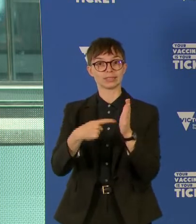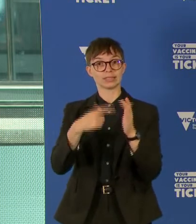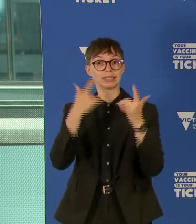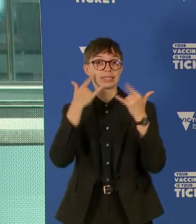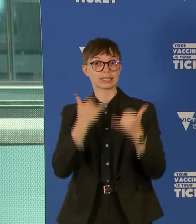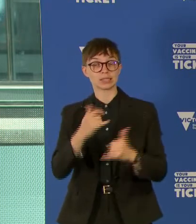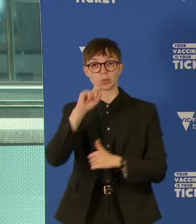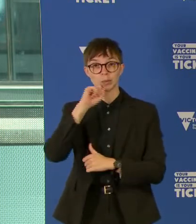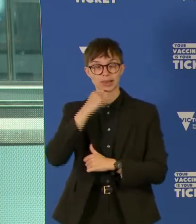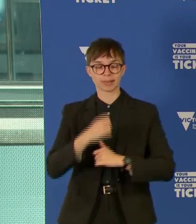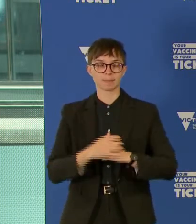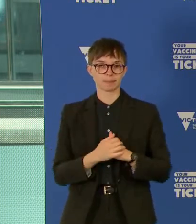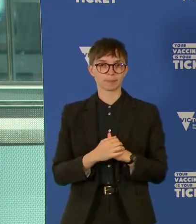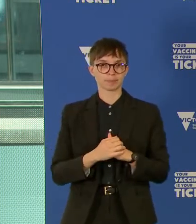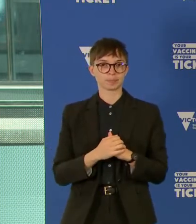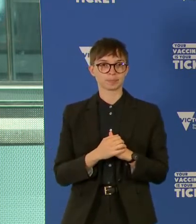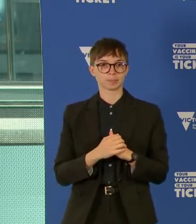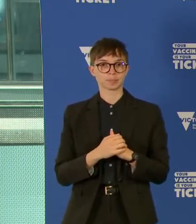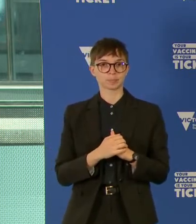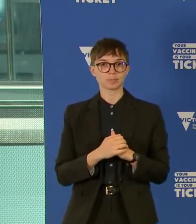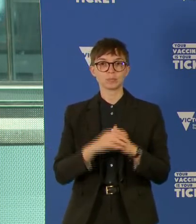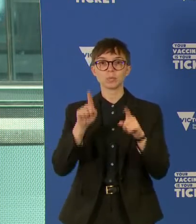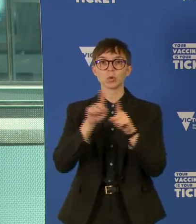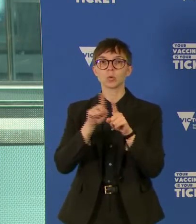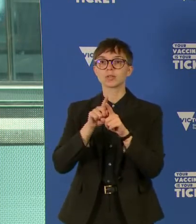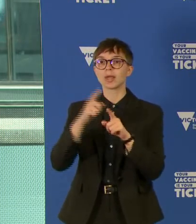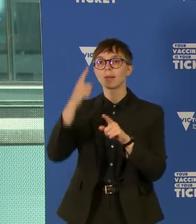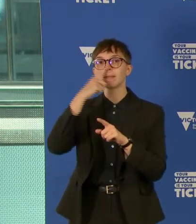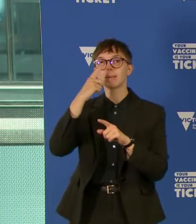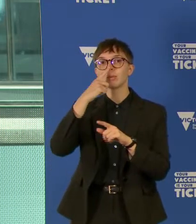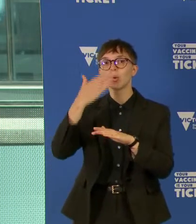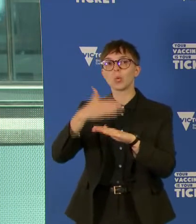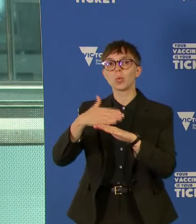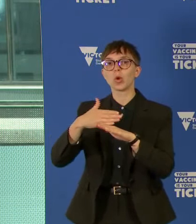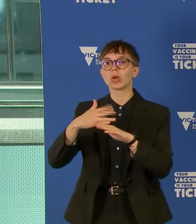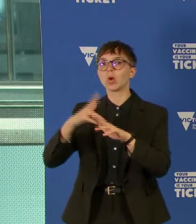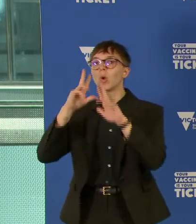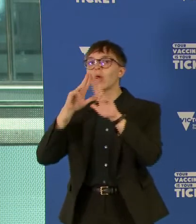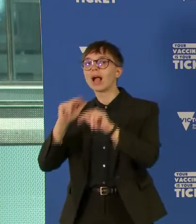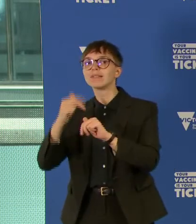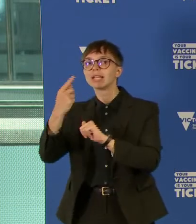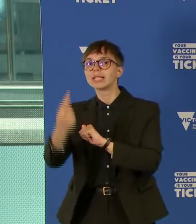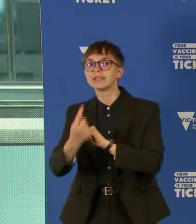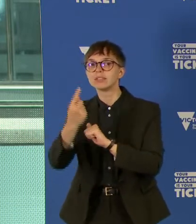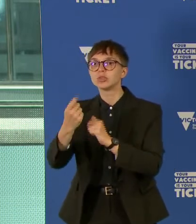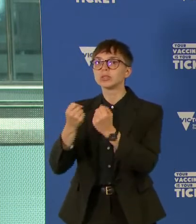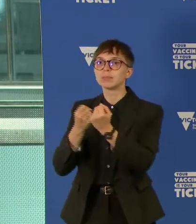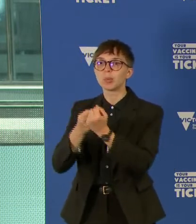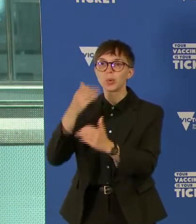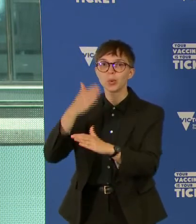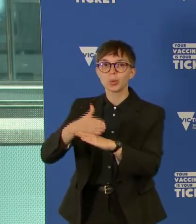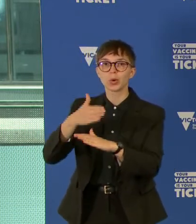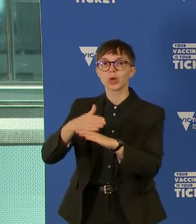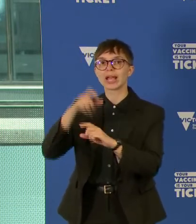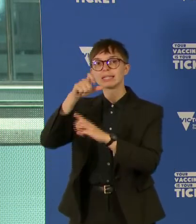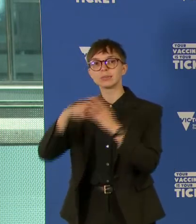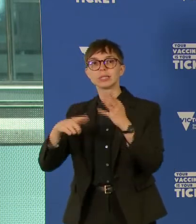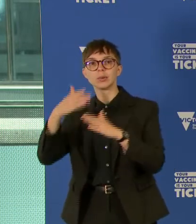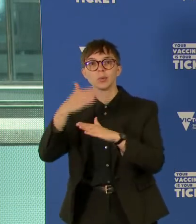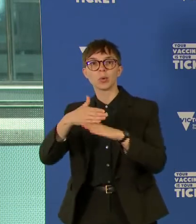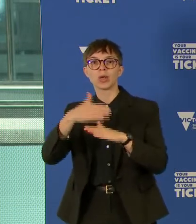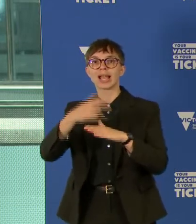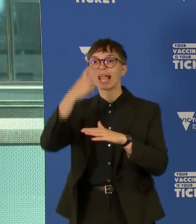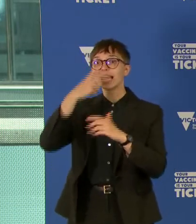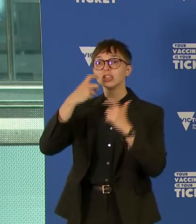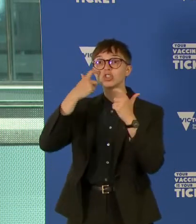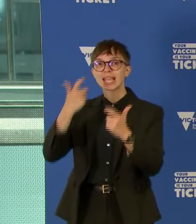our frontline and other workforces, and at each level of the Victorian public sector, we'll